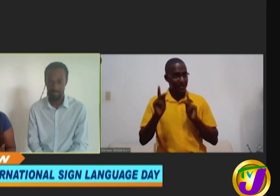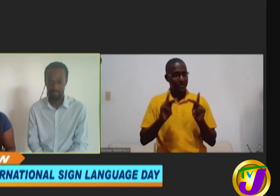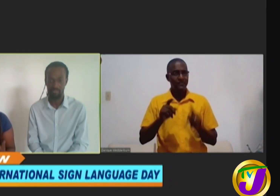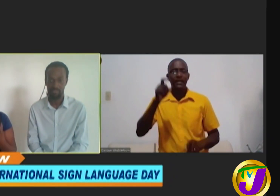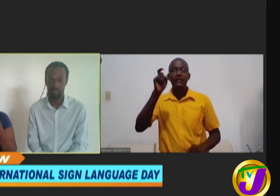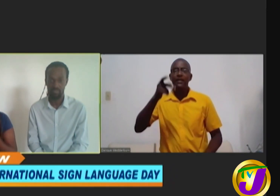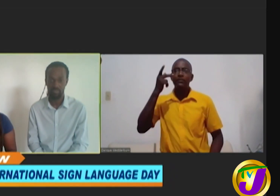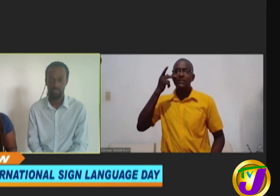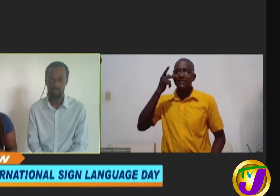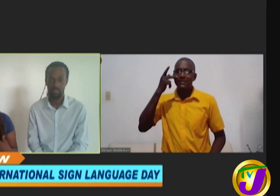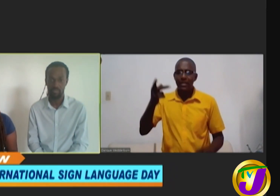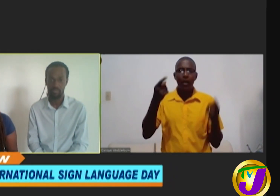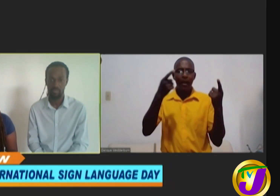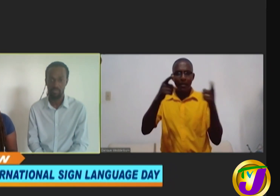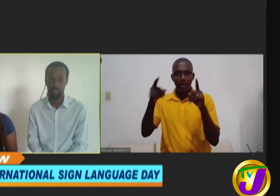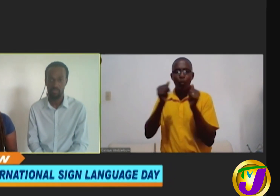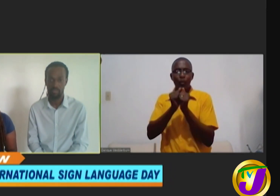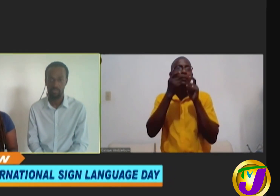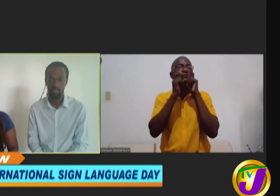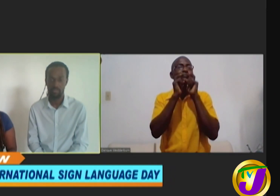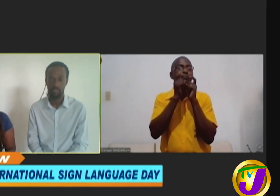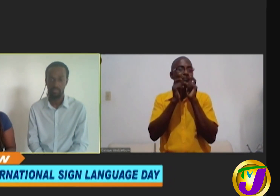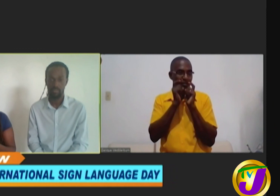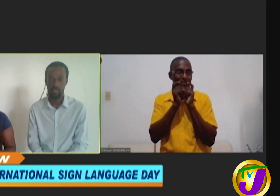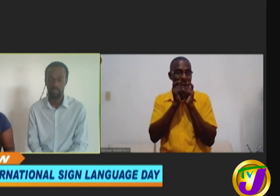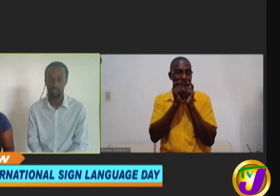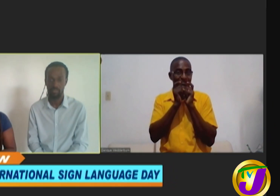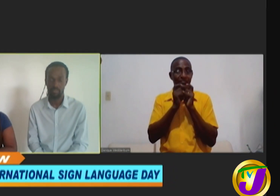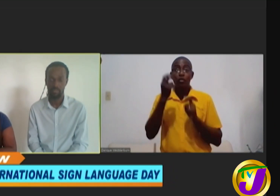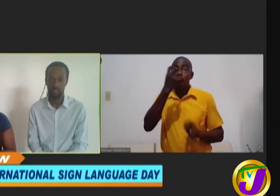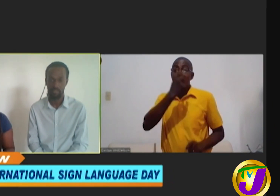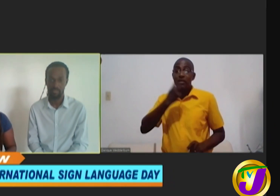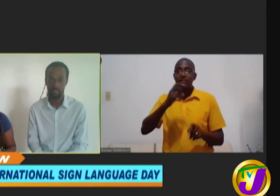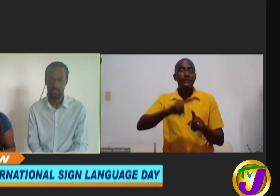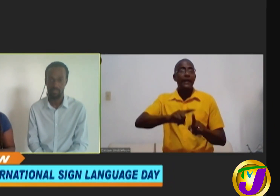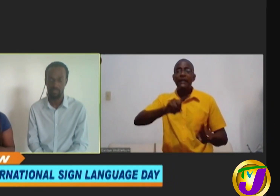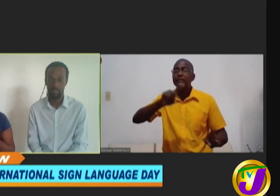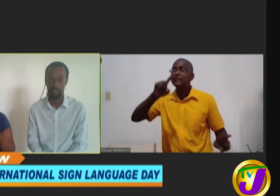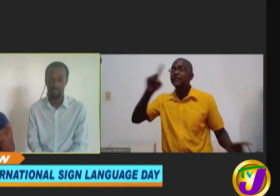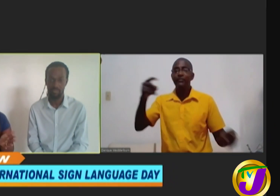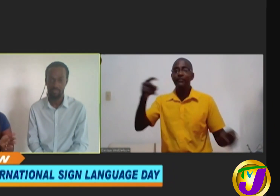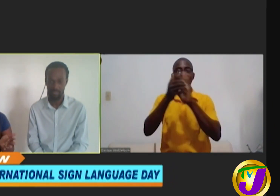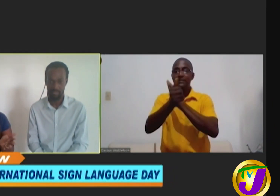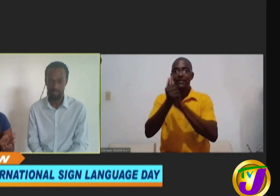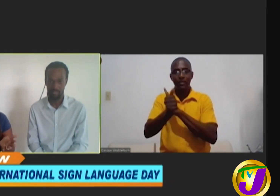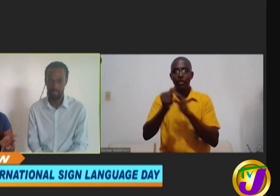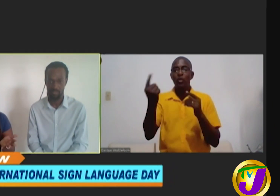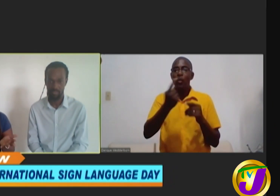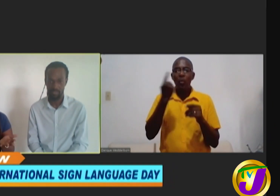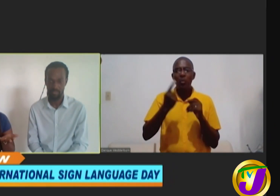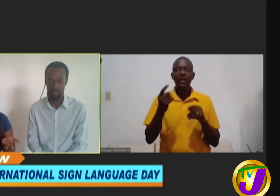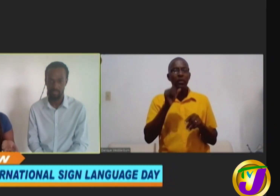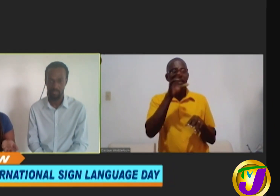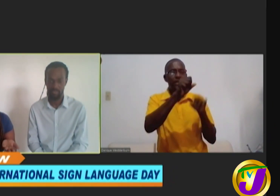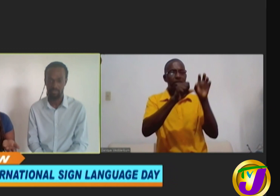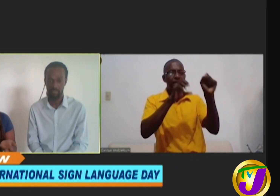to see what's happening with the mouth as well. Okay. Reading lips is a complete different skill, which you only get approximately 30%